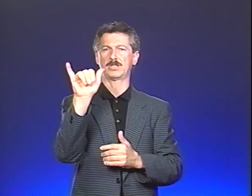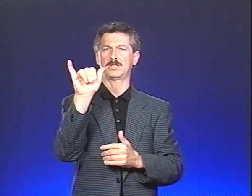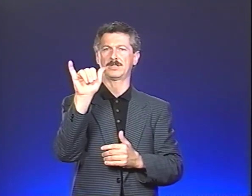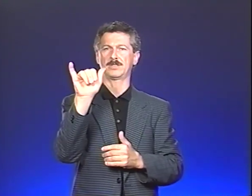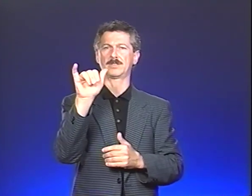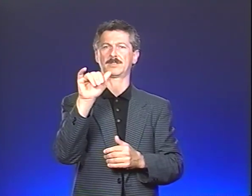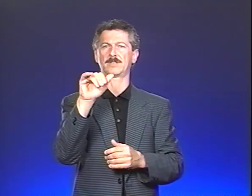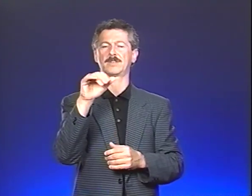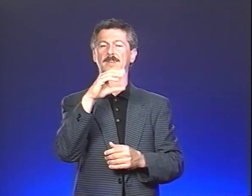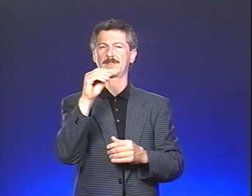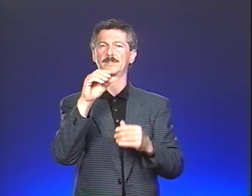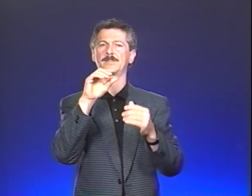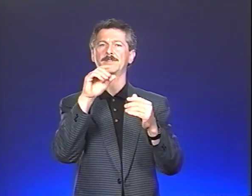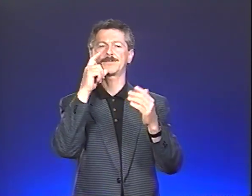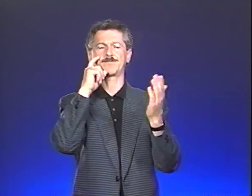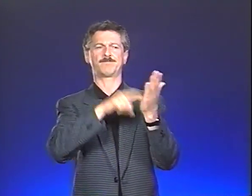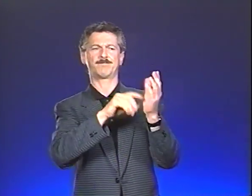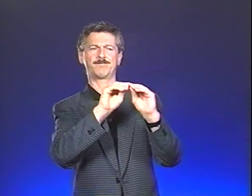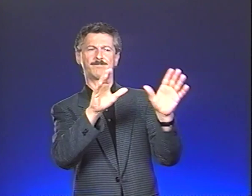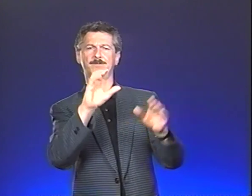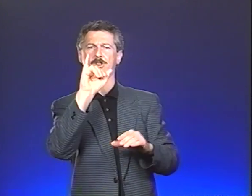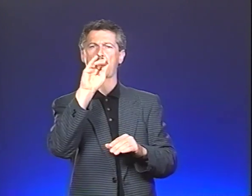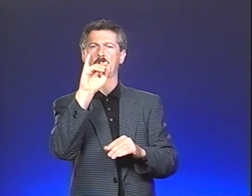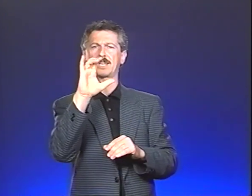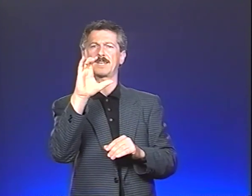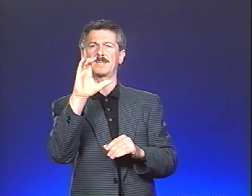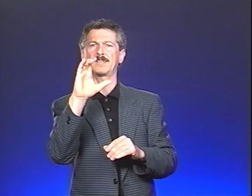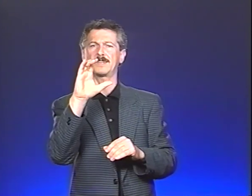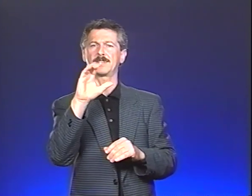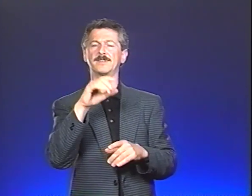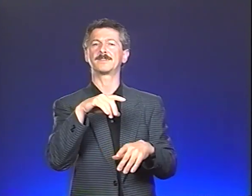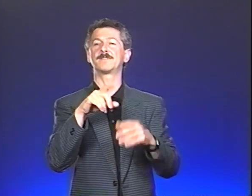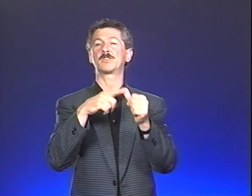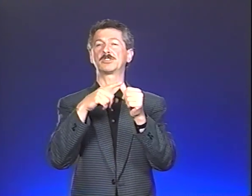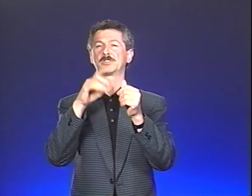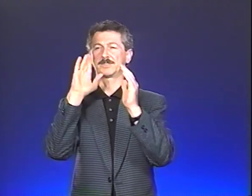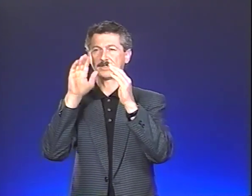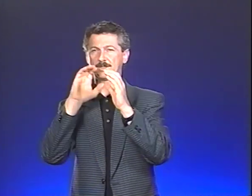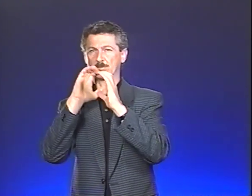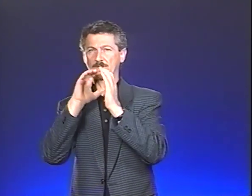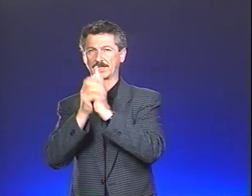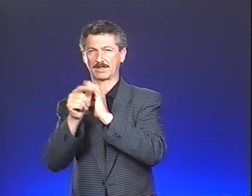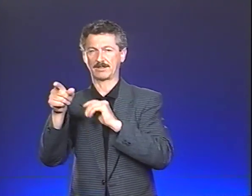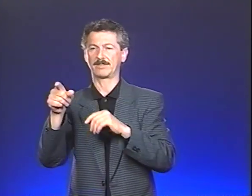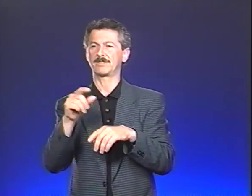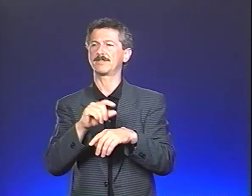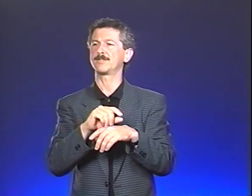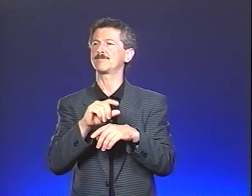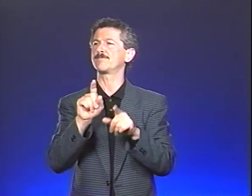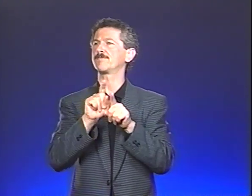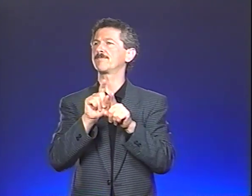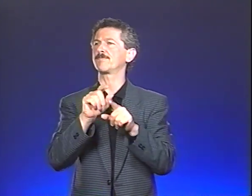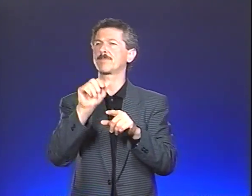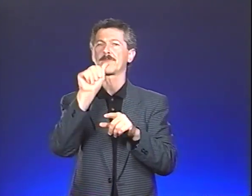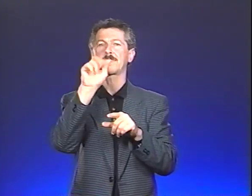Another shared characteristic between other communication systems and language is that the symbols are both arbitrary and iconic.